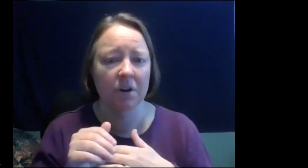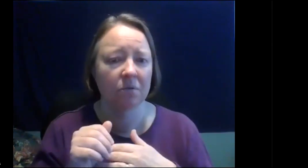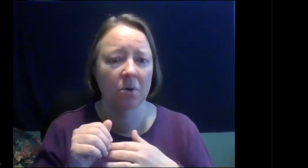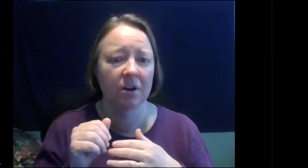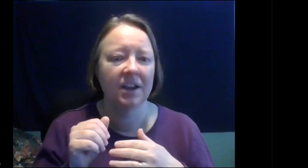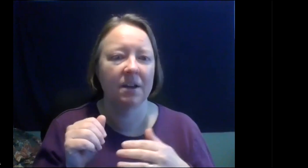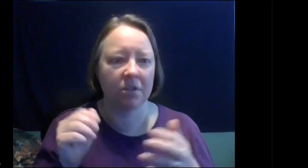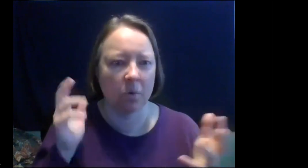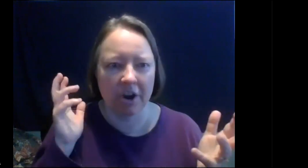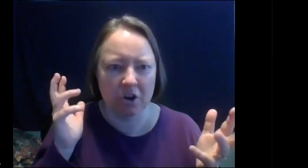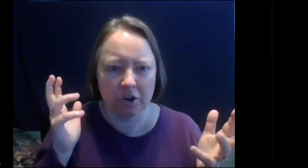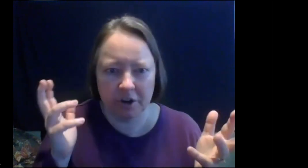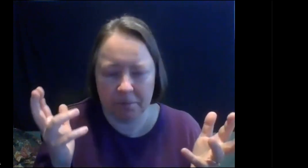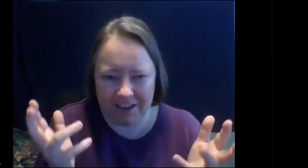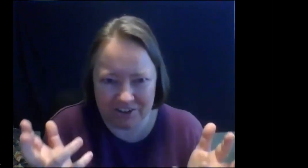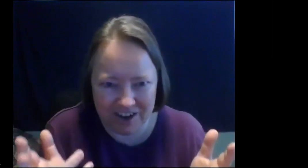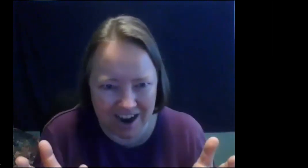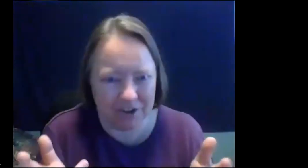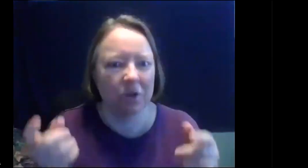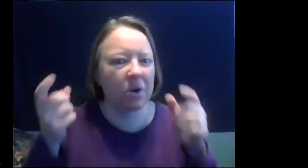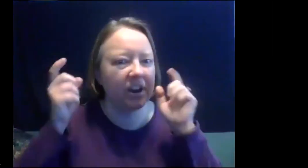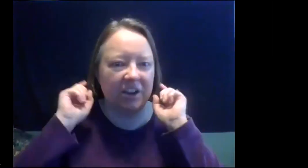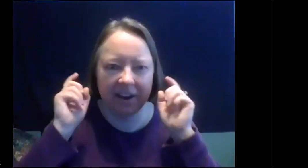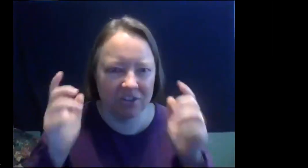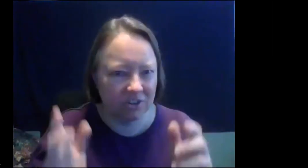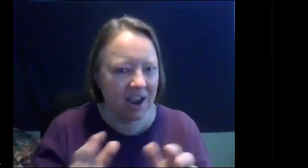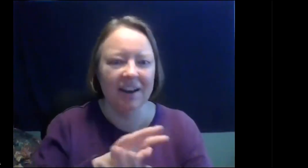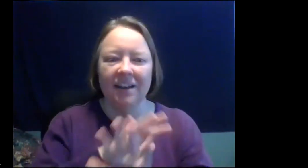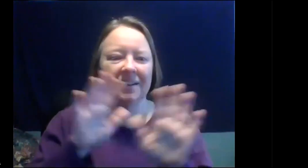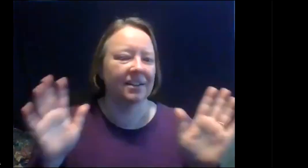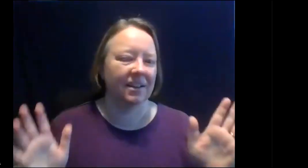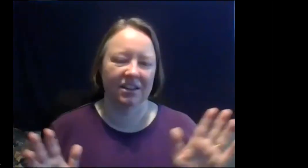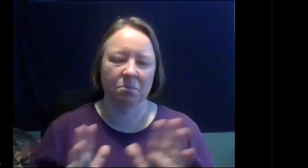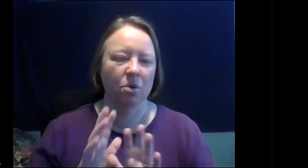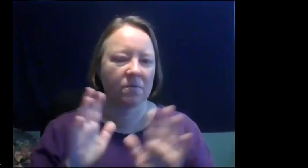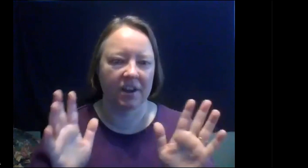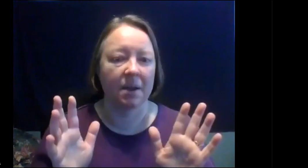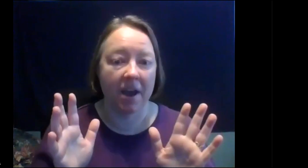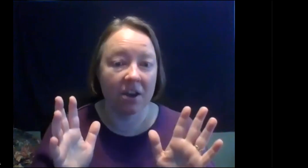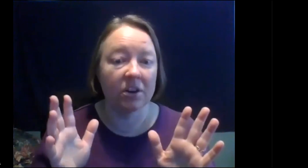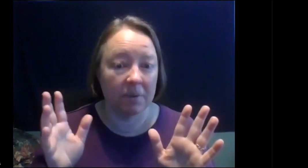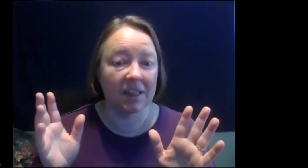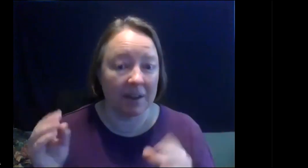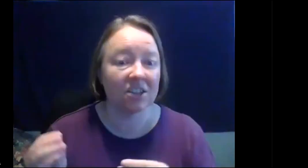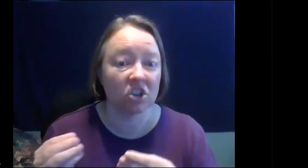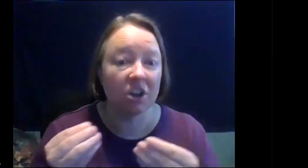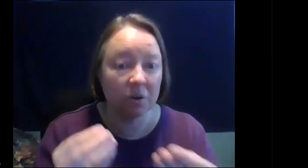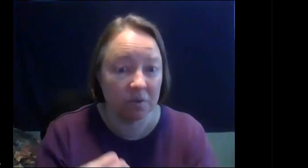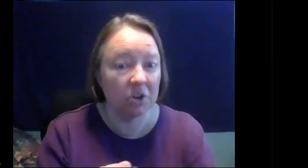interpreting for if they're wearing a cochlear implant or not, or if they're wearing hearing aids or not. It's more of am I going to make the message clear for